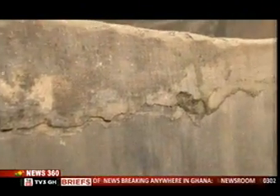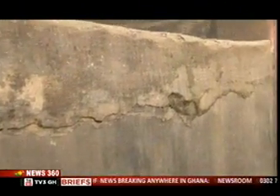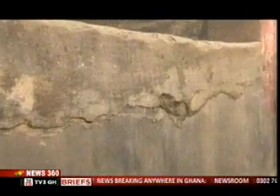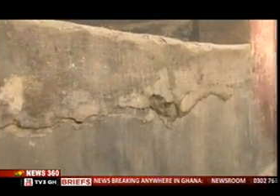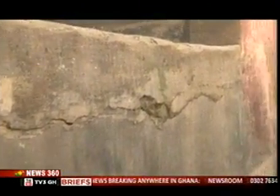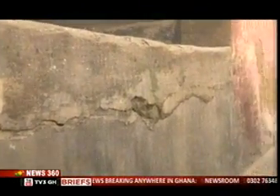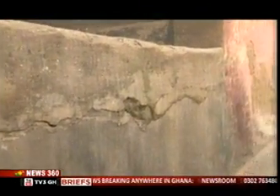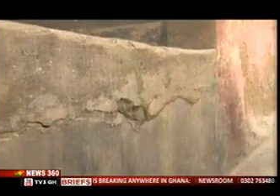broken.